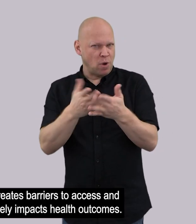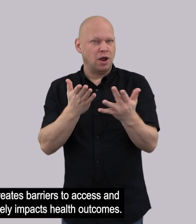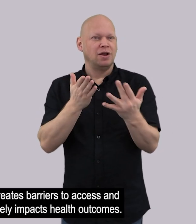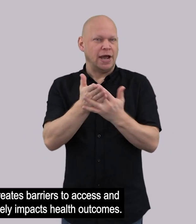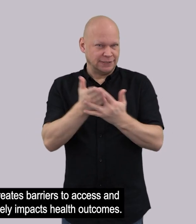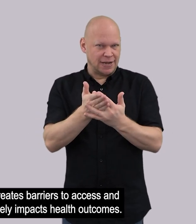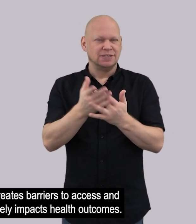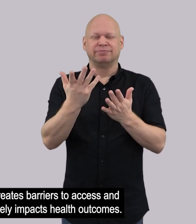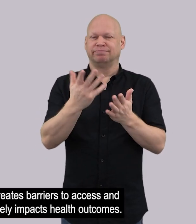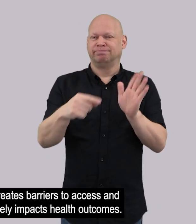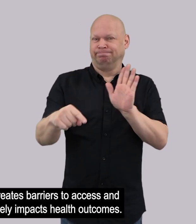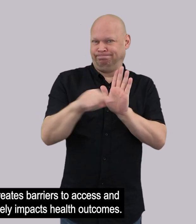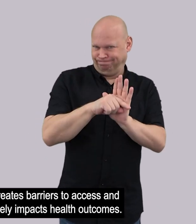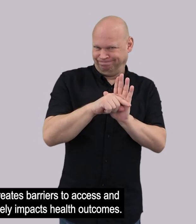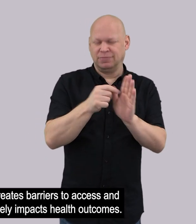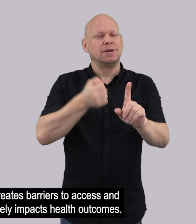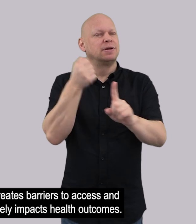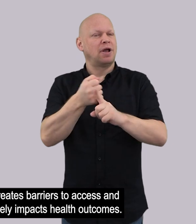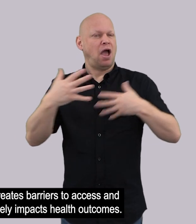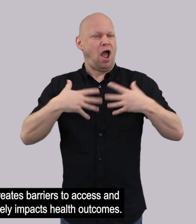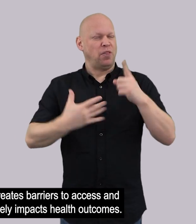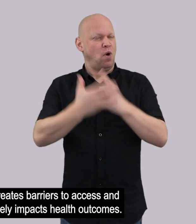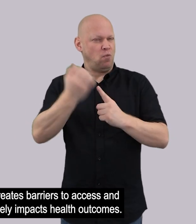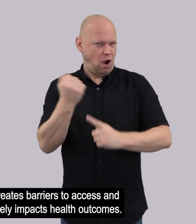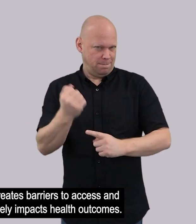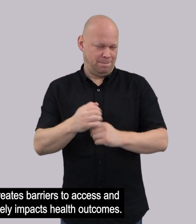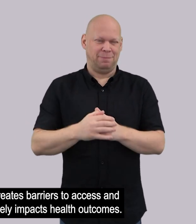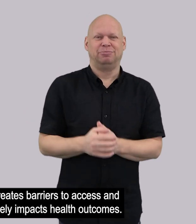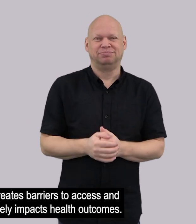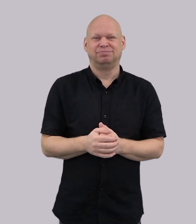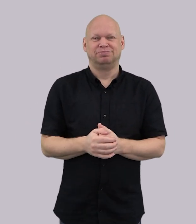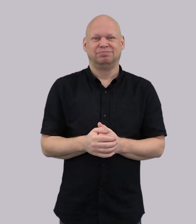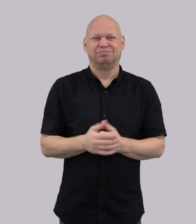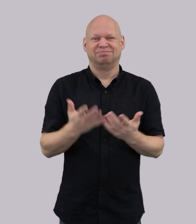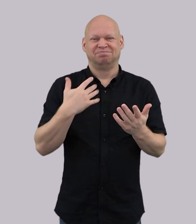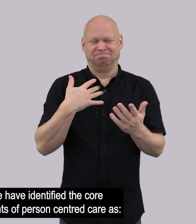This creates barriers to access and negatively impacts health outcomes.